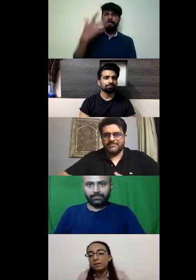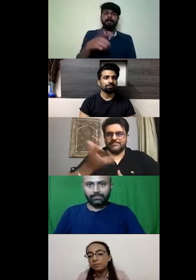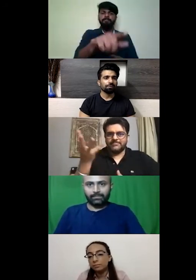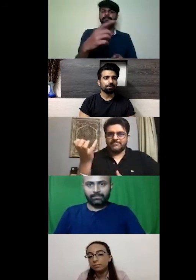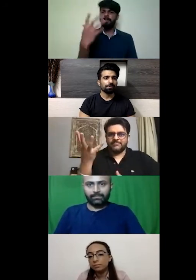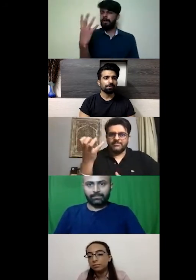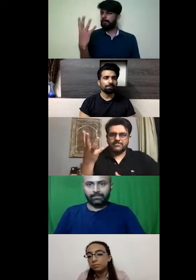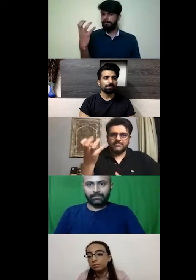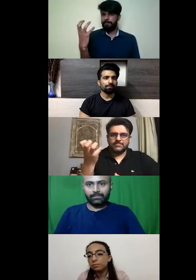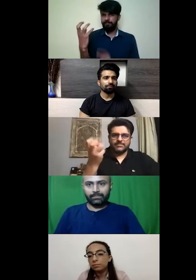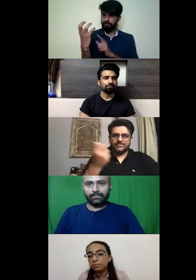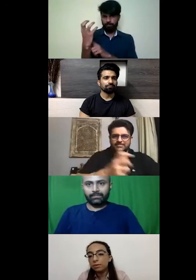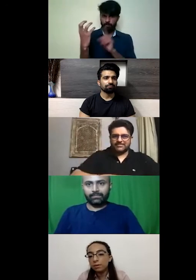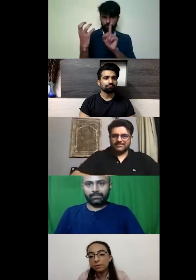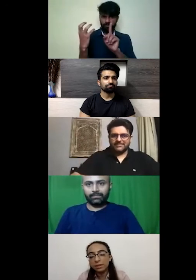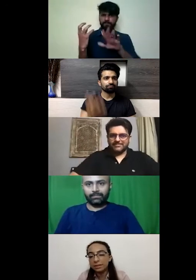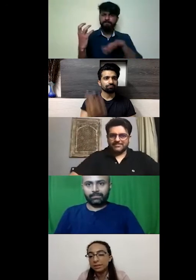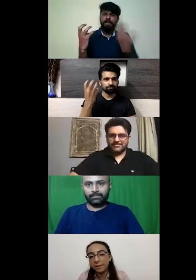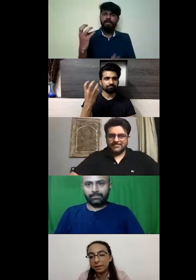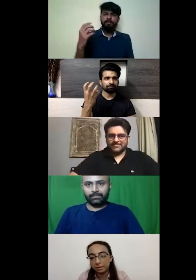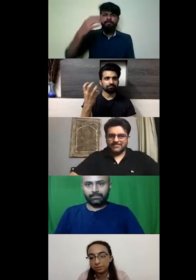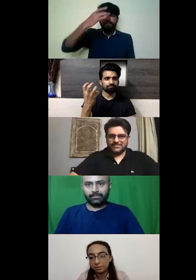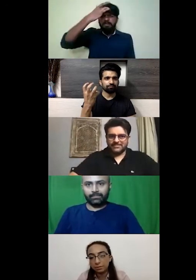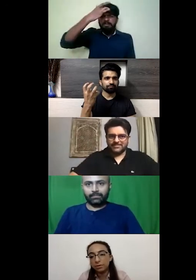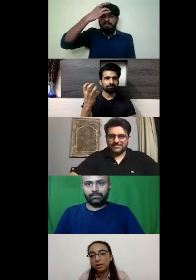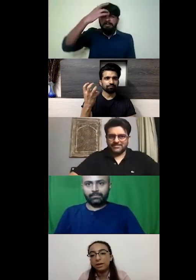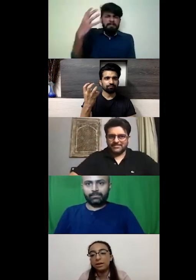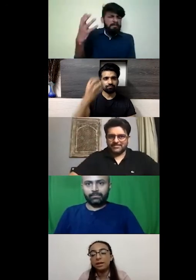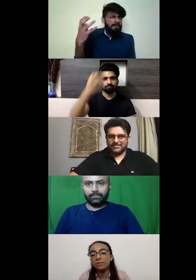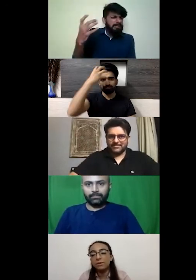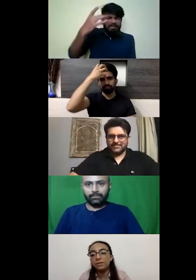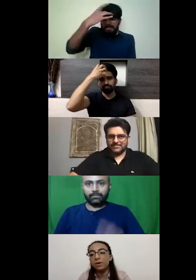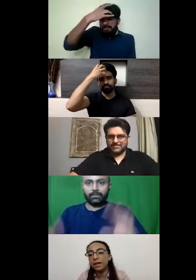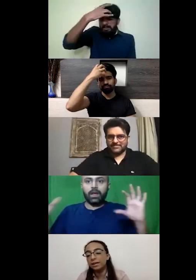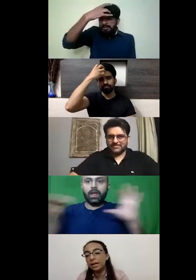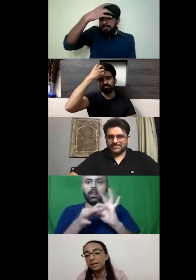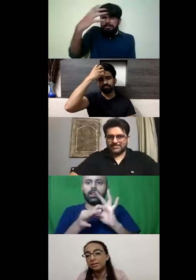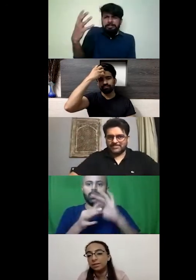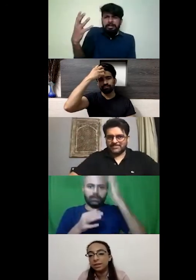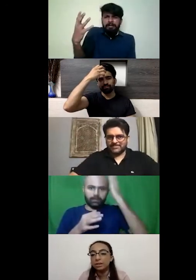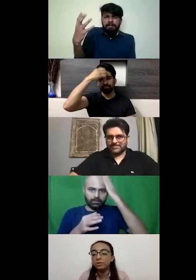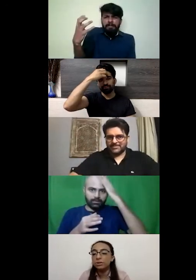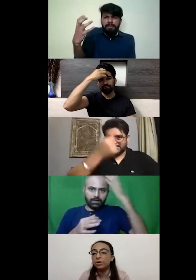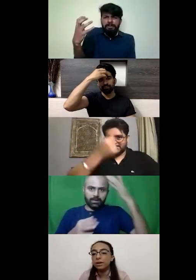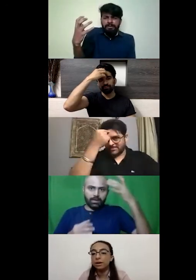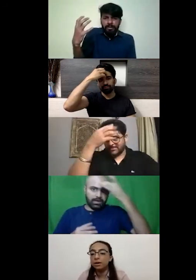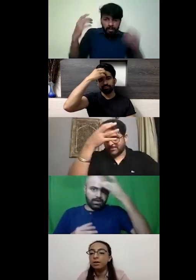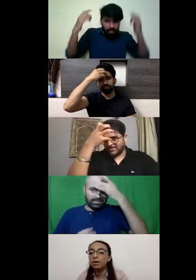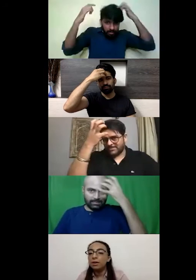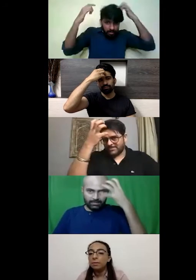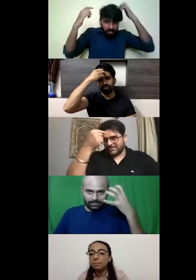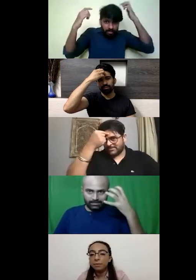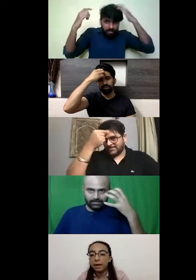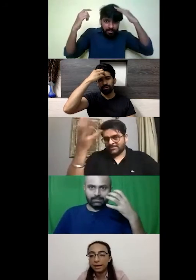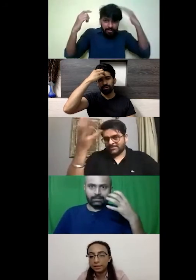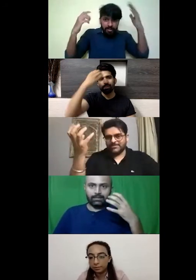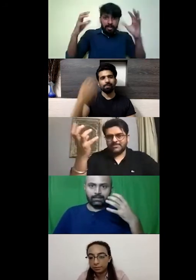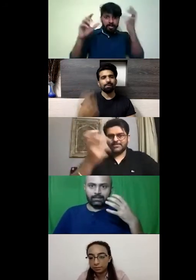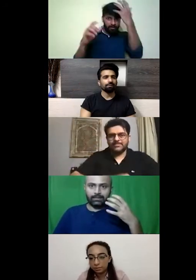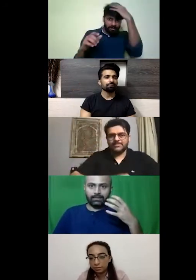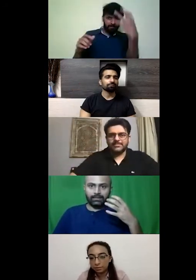Pain. This is pain. Okay. And then if it's your head that is hurting, use your